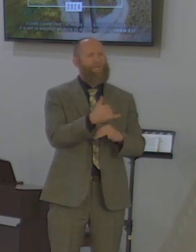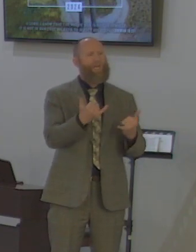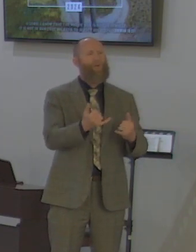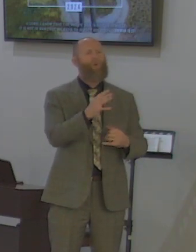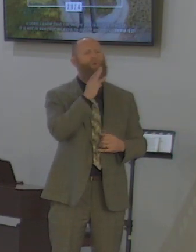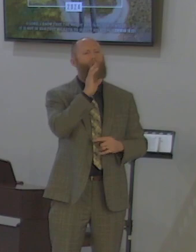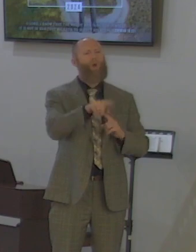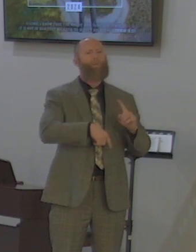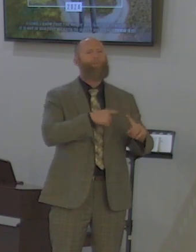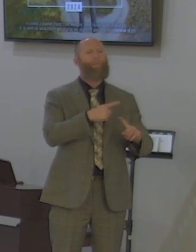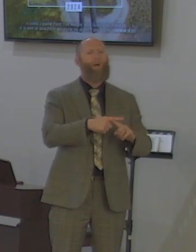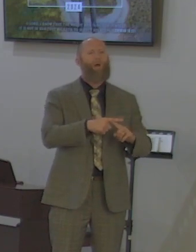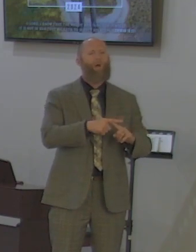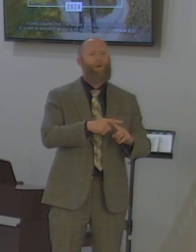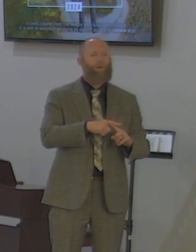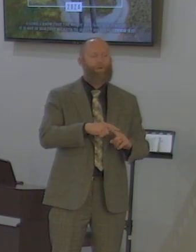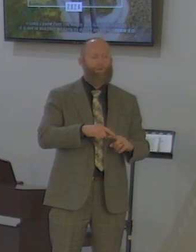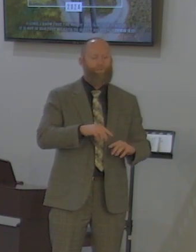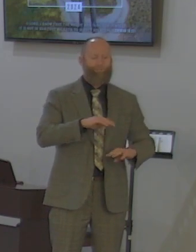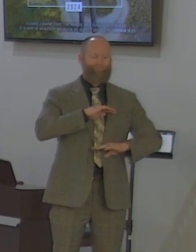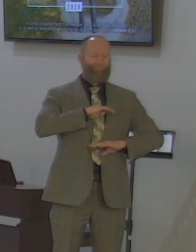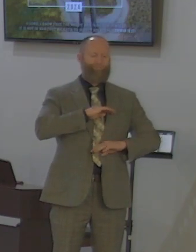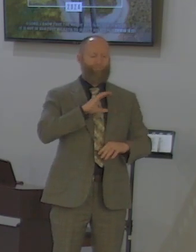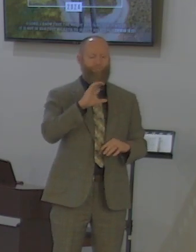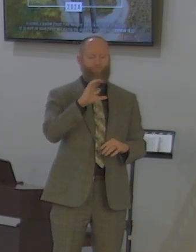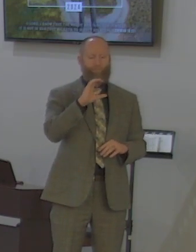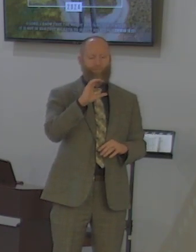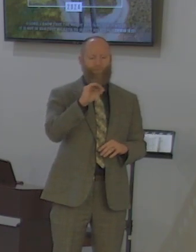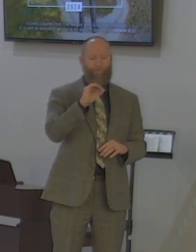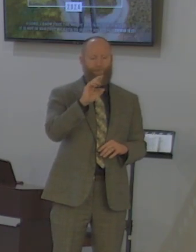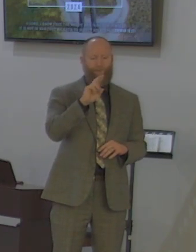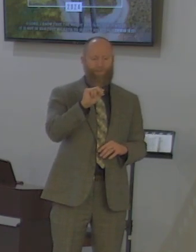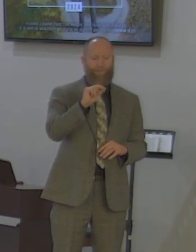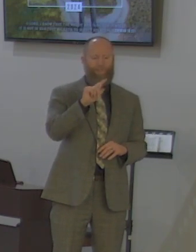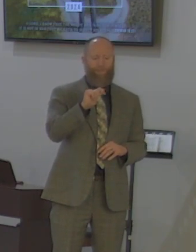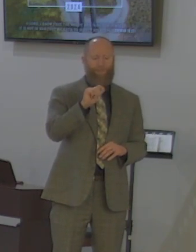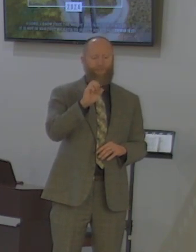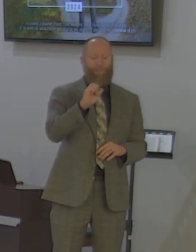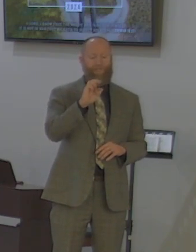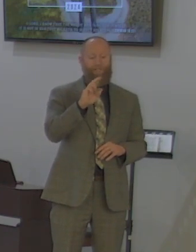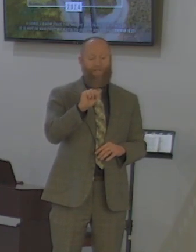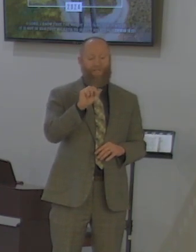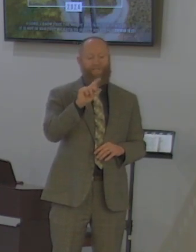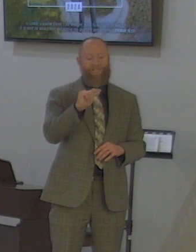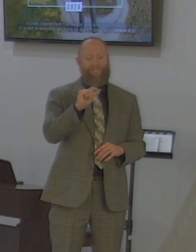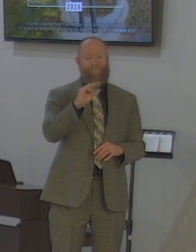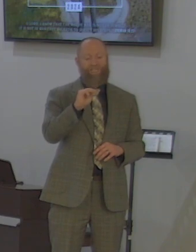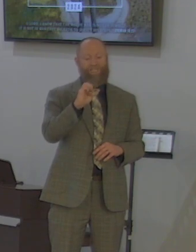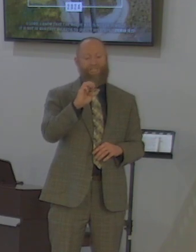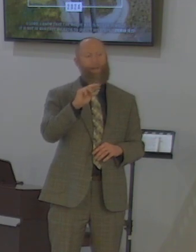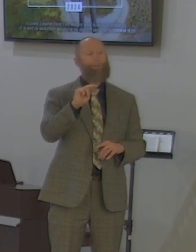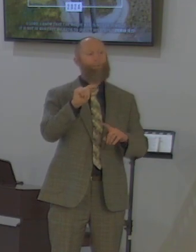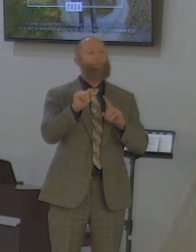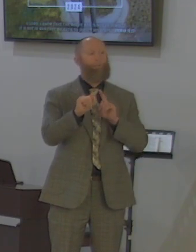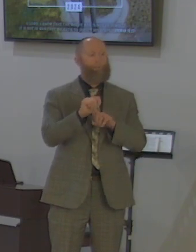contentment. Now, hear me, and I'll define it for you, and we'll jump into this text for a few minutes. There is no normal Christian living